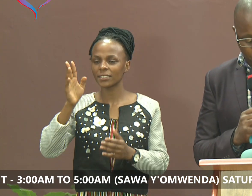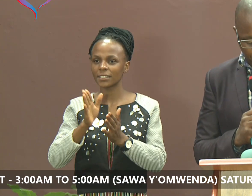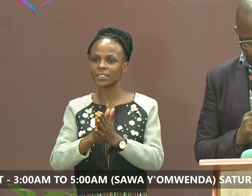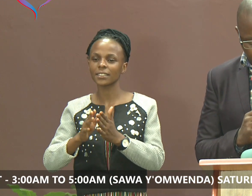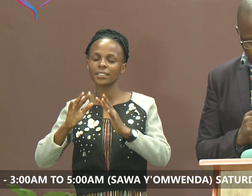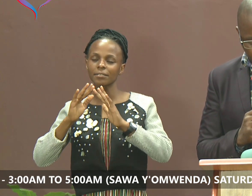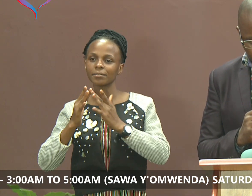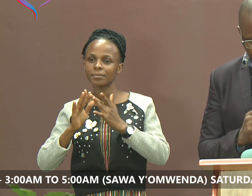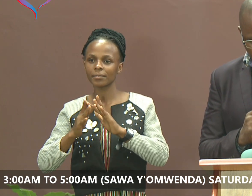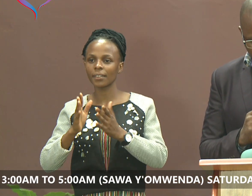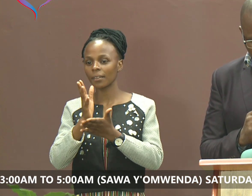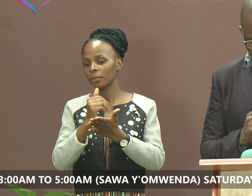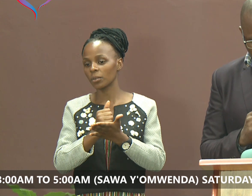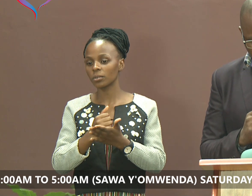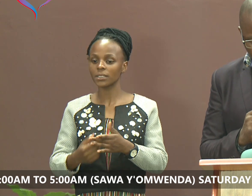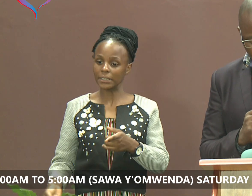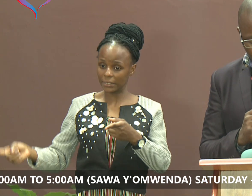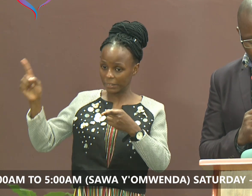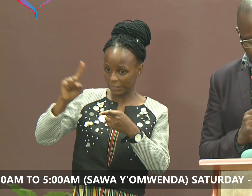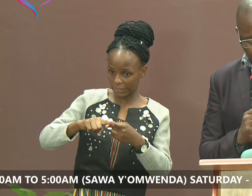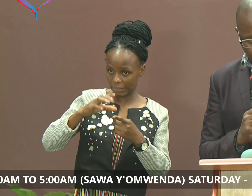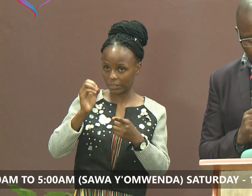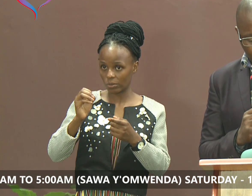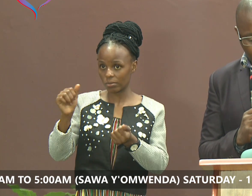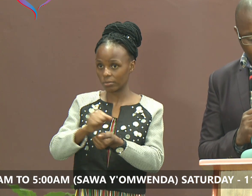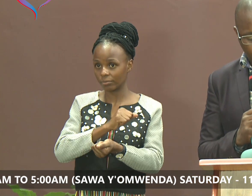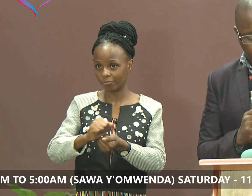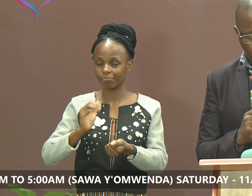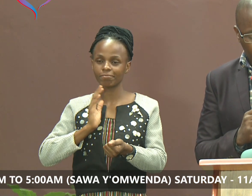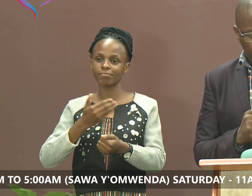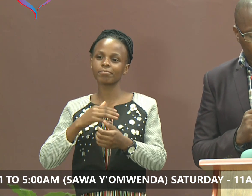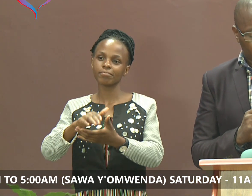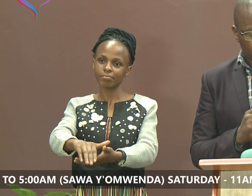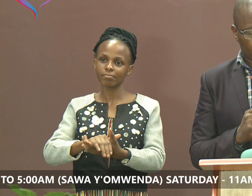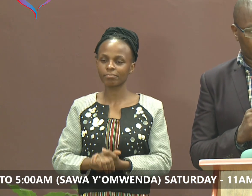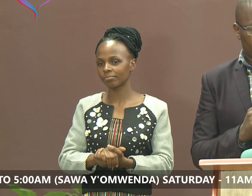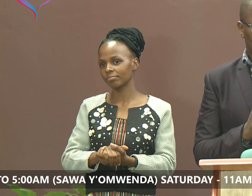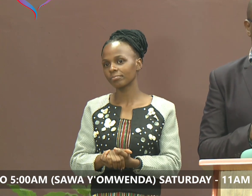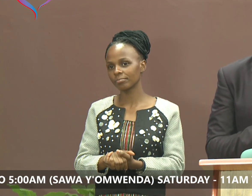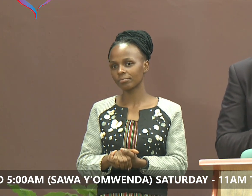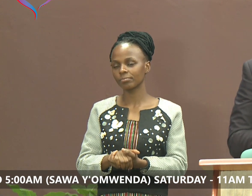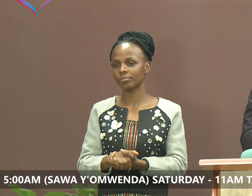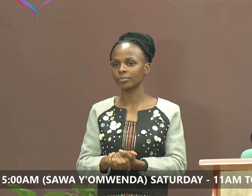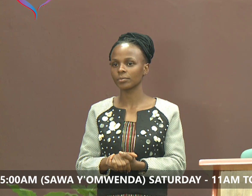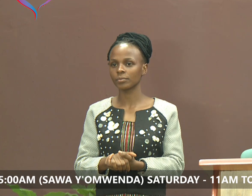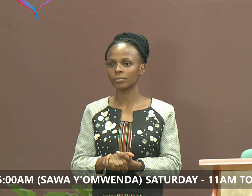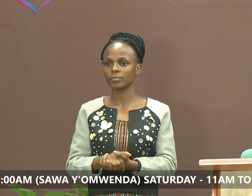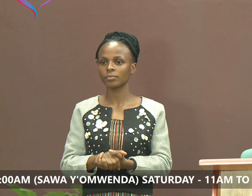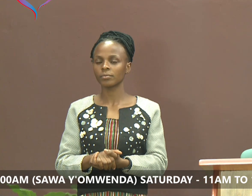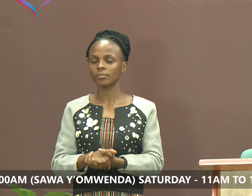pluses of our marriage. Era wano tugenda kwogera ku masimu, TV ne internet kubanga byebikwate nnyo ku bufumbo